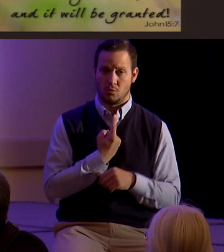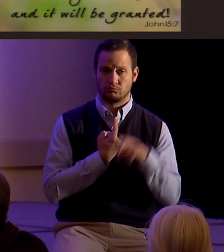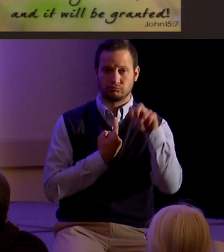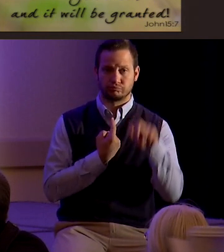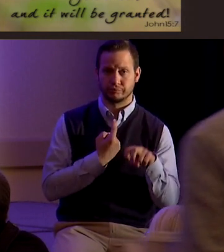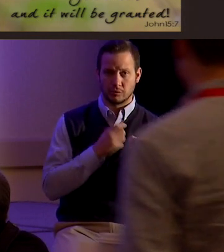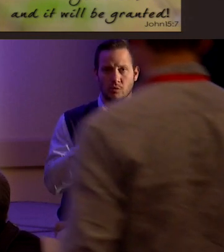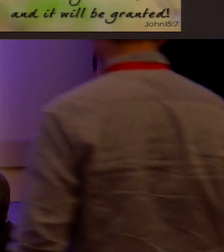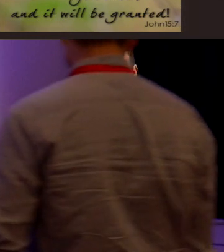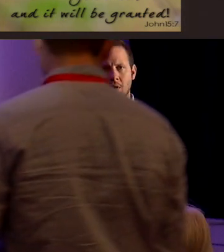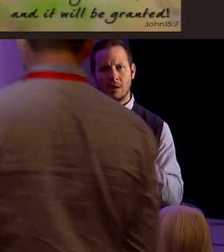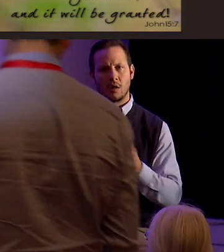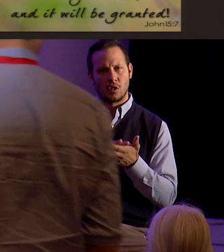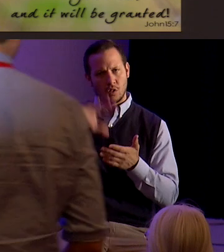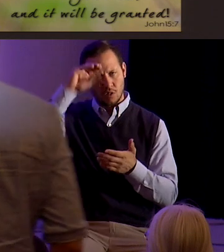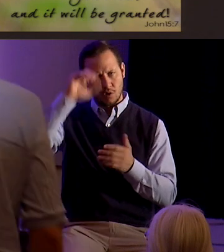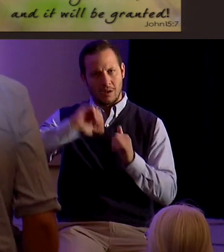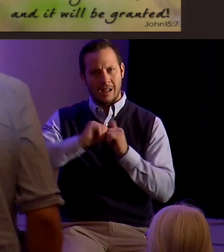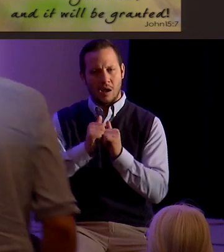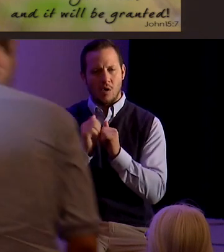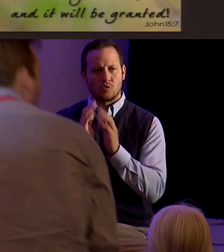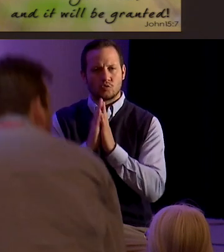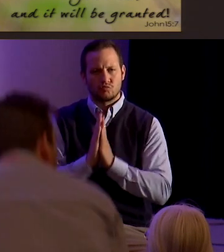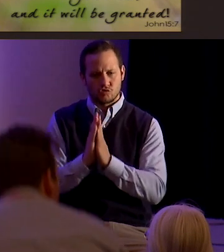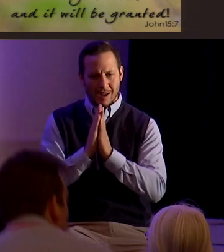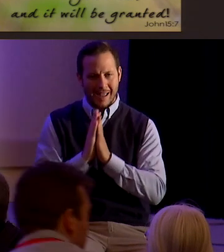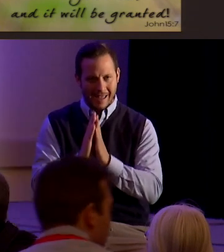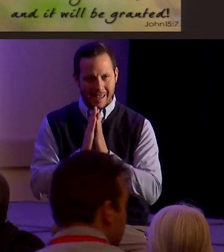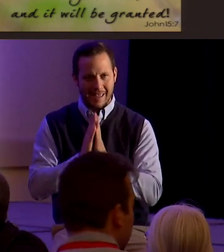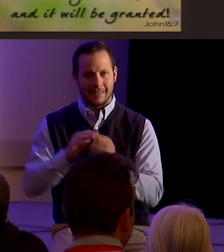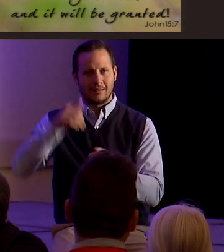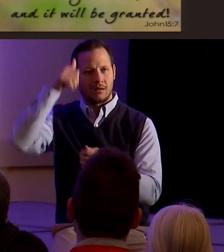I could learn how to pray my husband back to Christ.